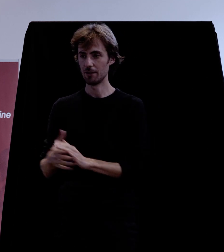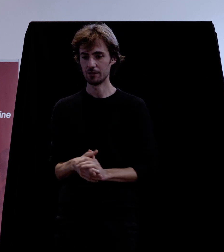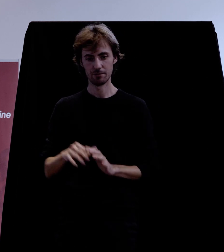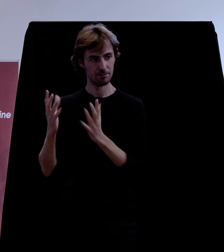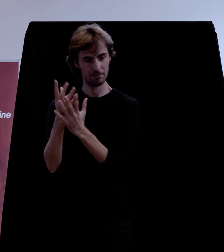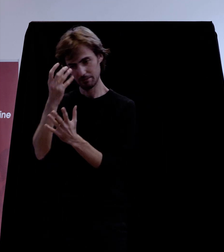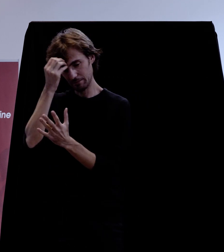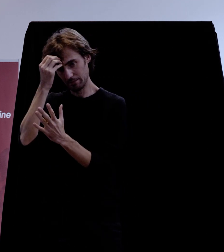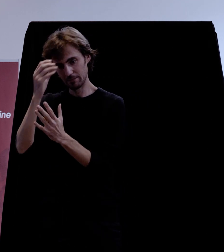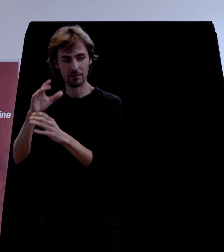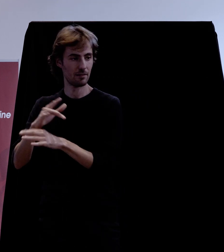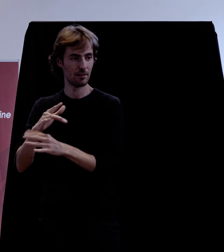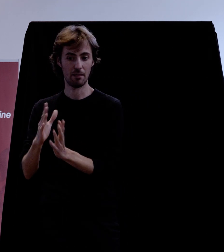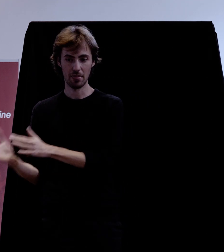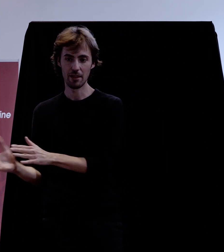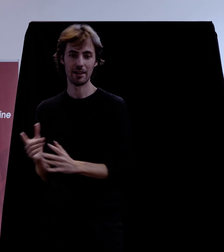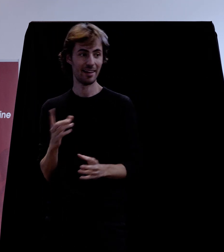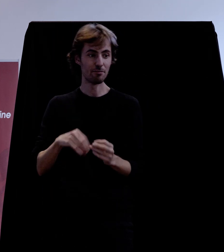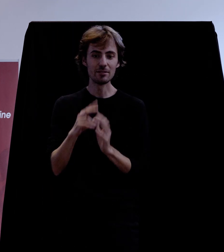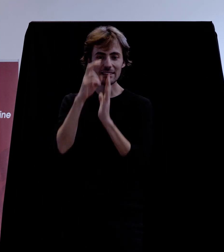people are experiencing.